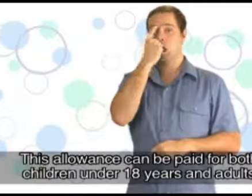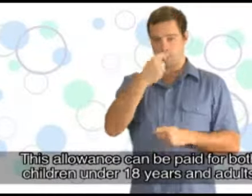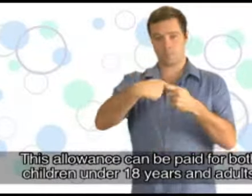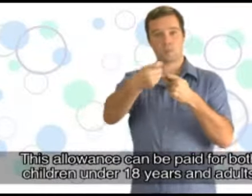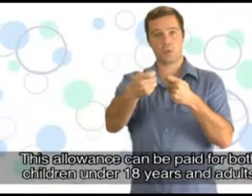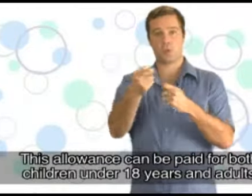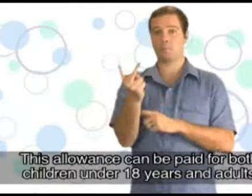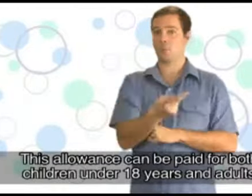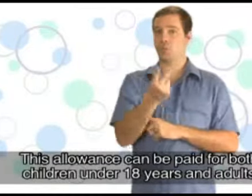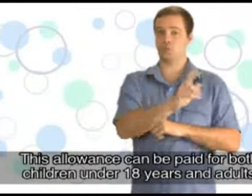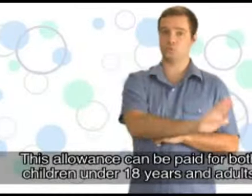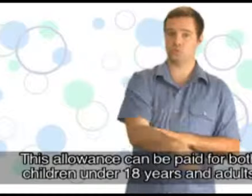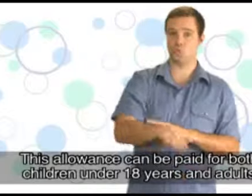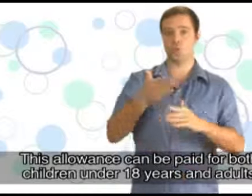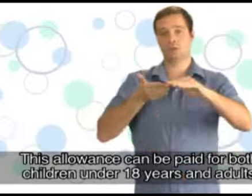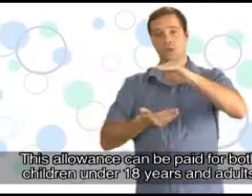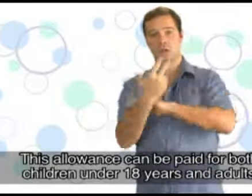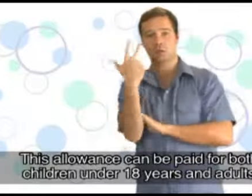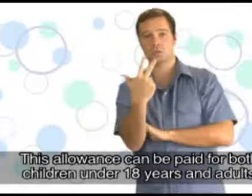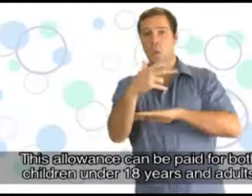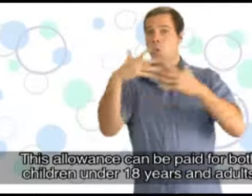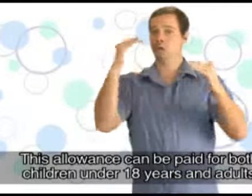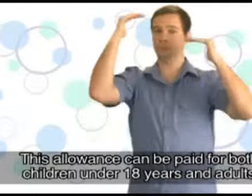This allowance can be paid for both children under 18 years and adults.